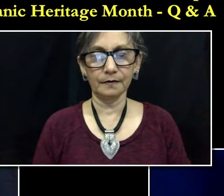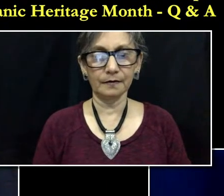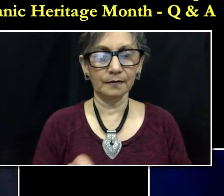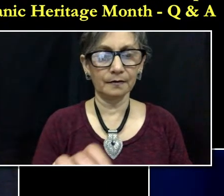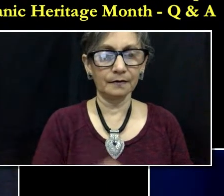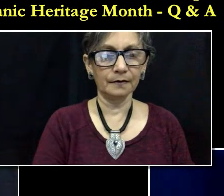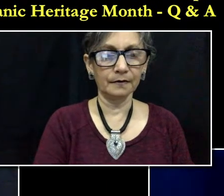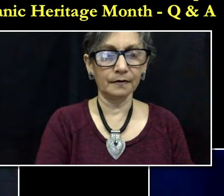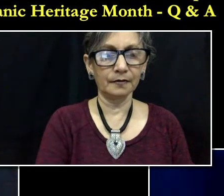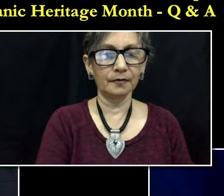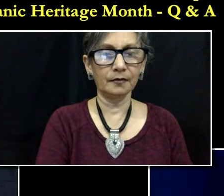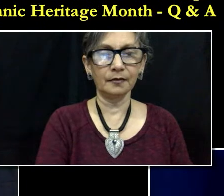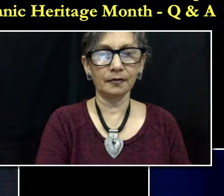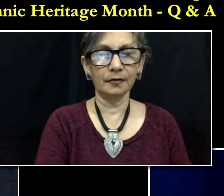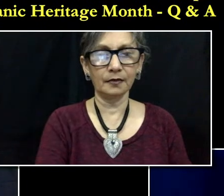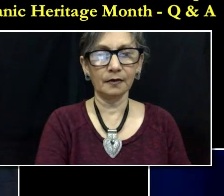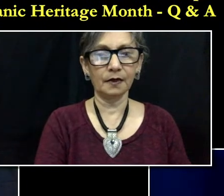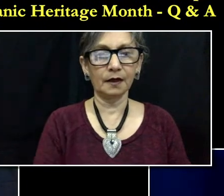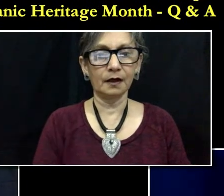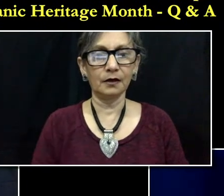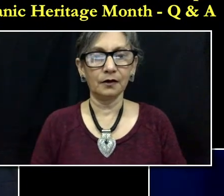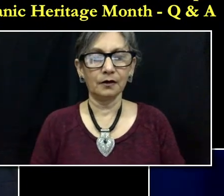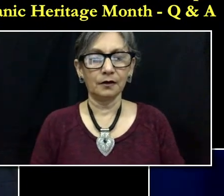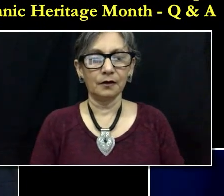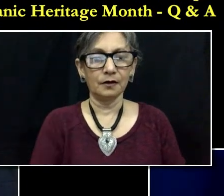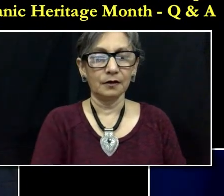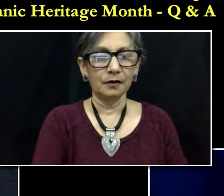Anybody? Abby? No?